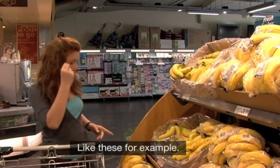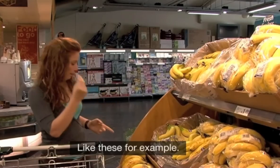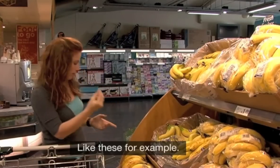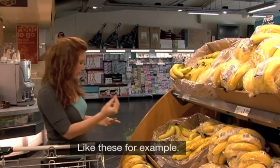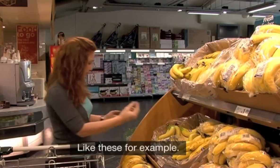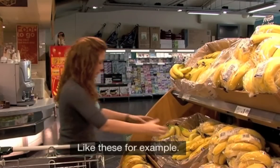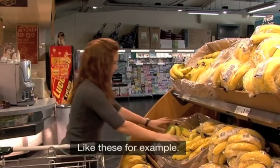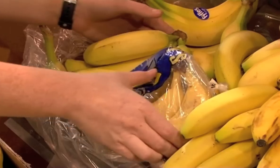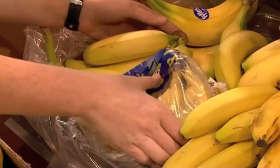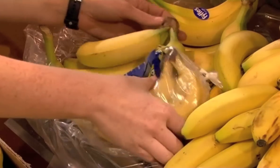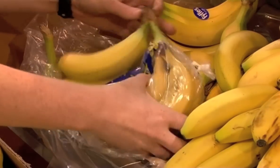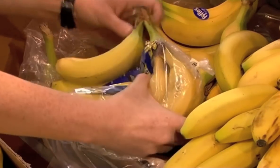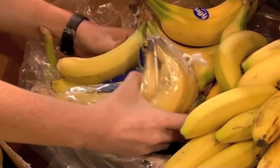Like these, for example.